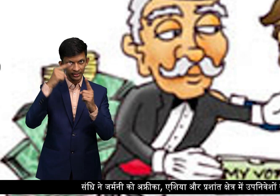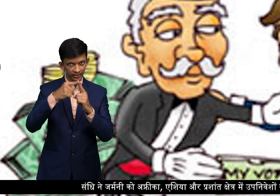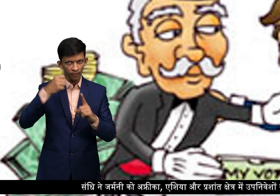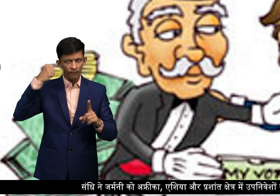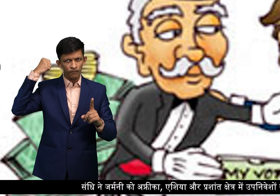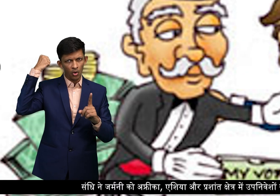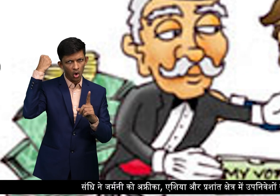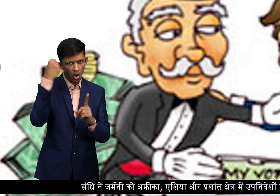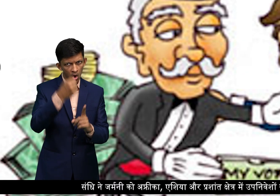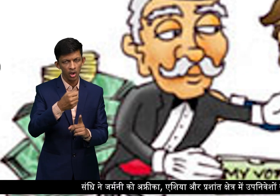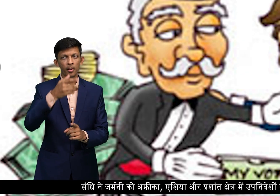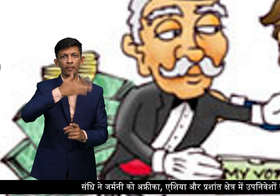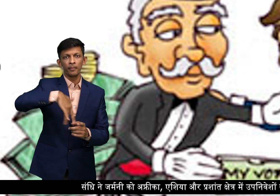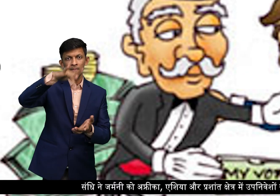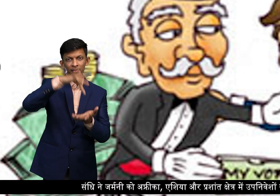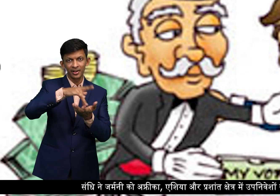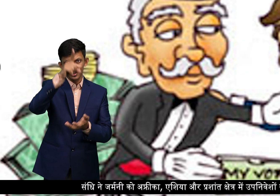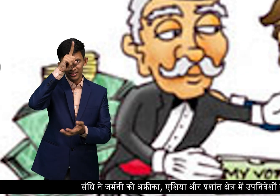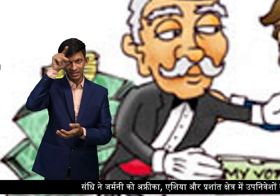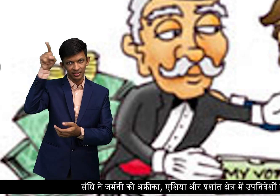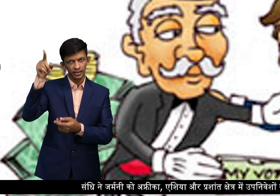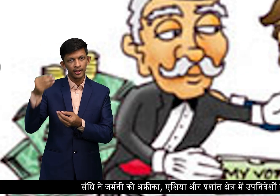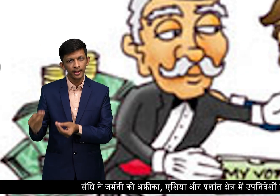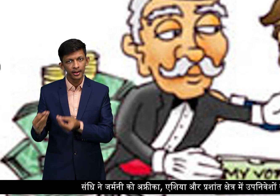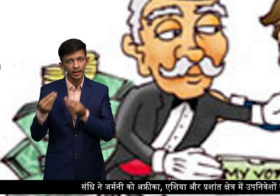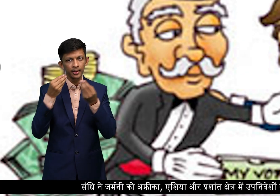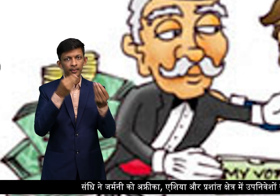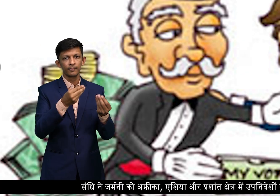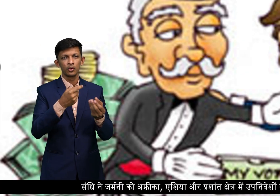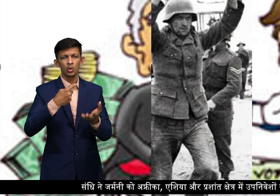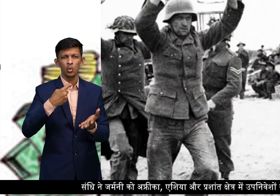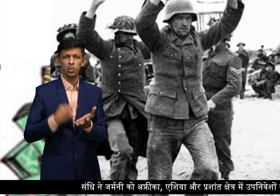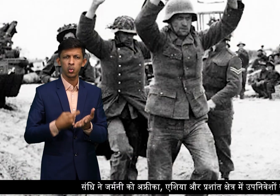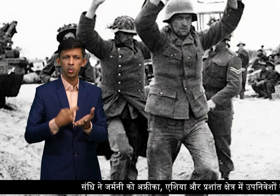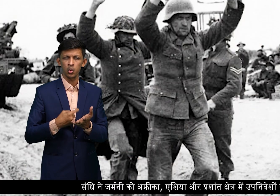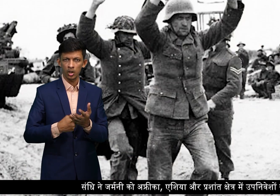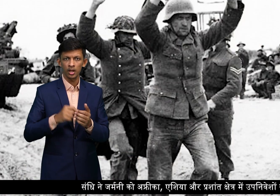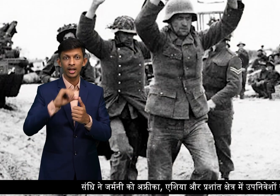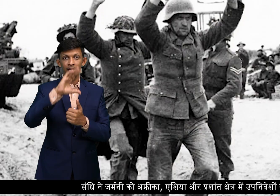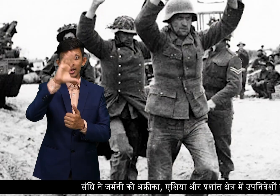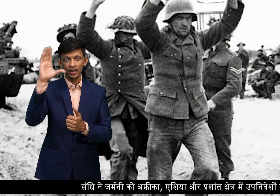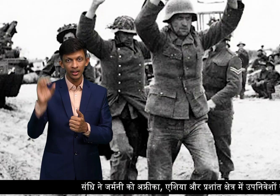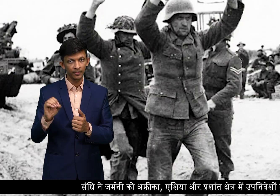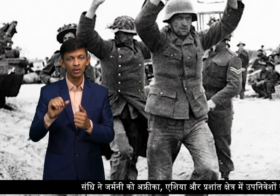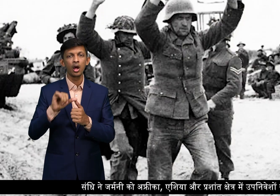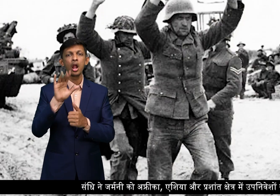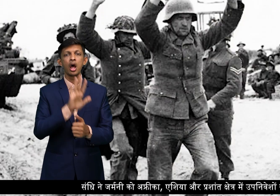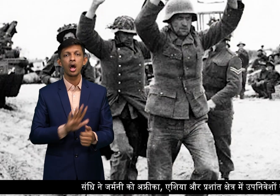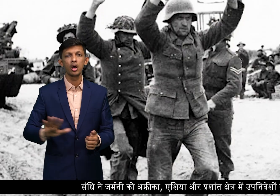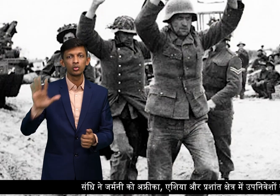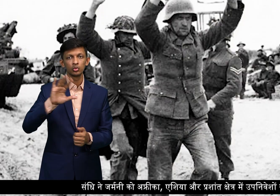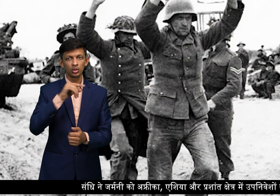The treaty forced Germany to surrender colonies in Africa,